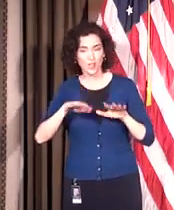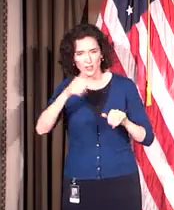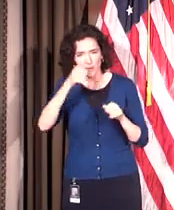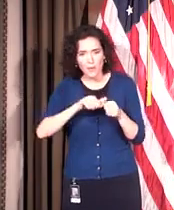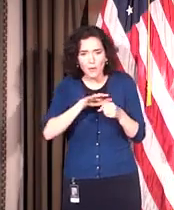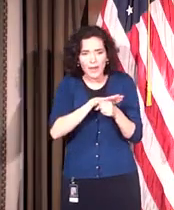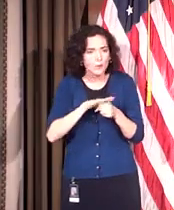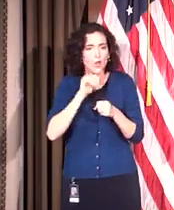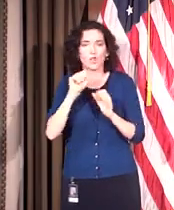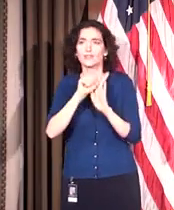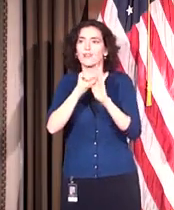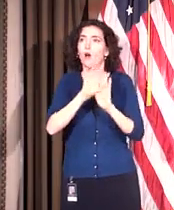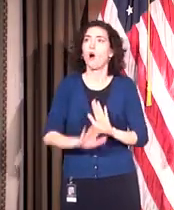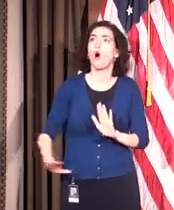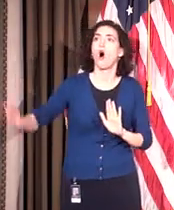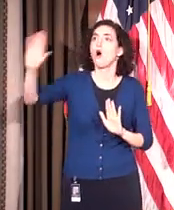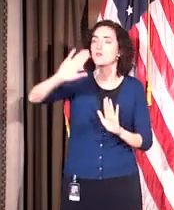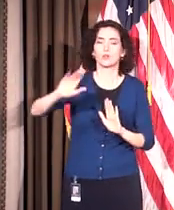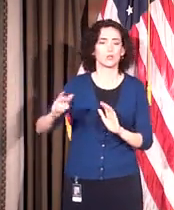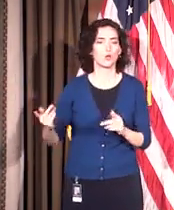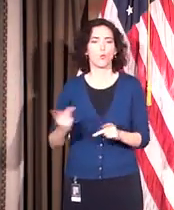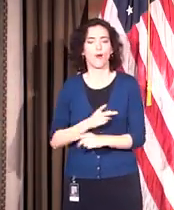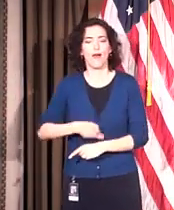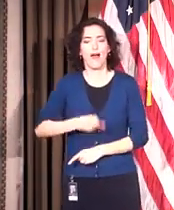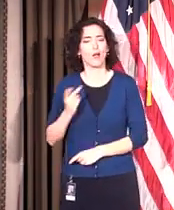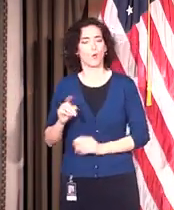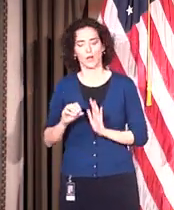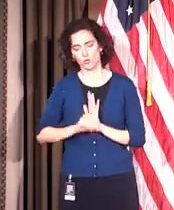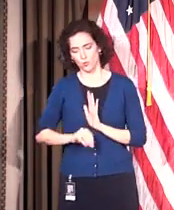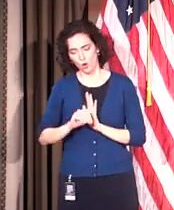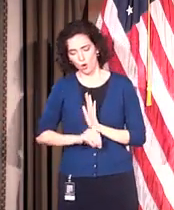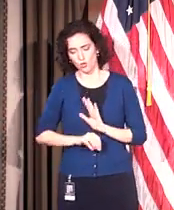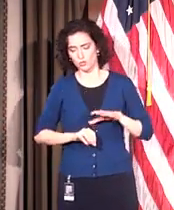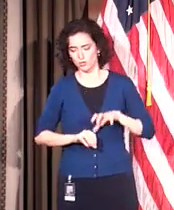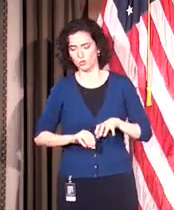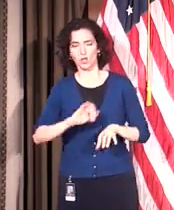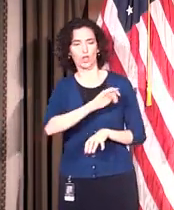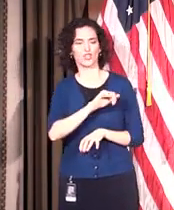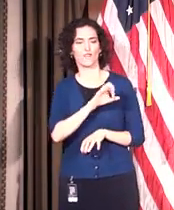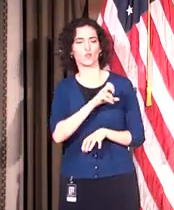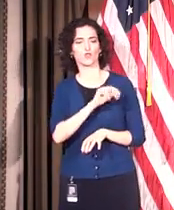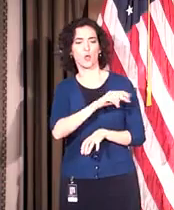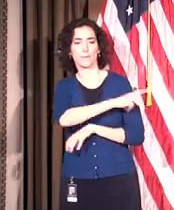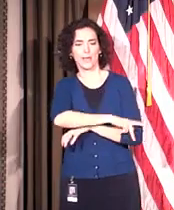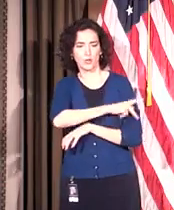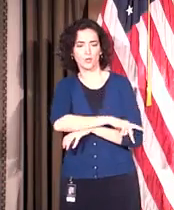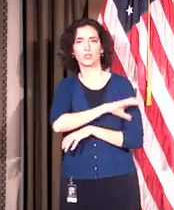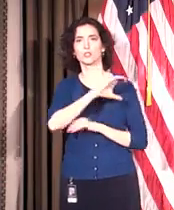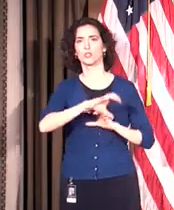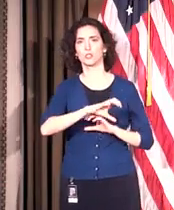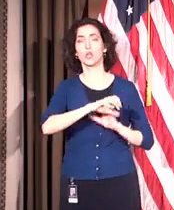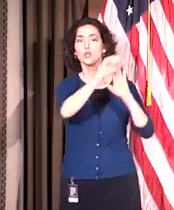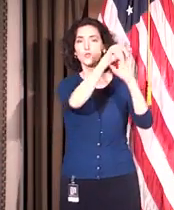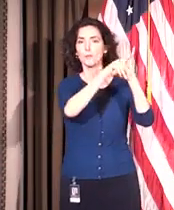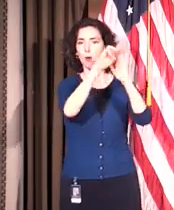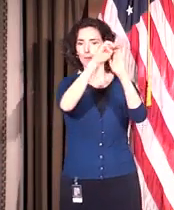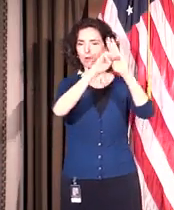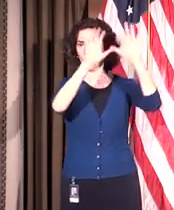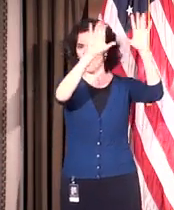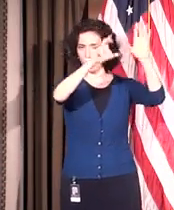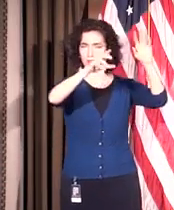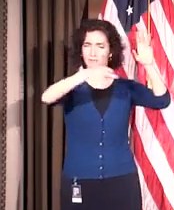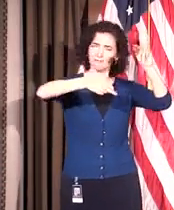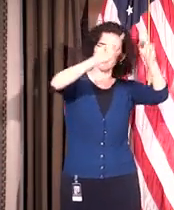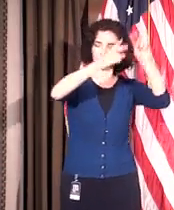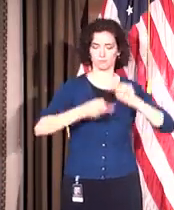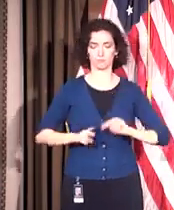remember, it was really pronounced in places like New Orleans and Jefferson Parish and Shreveport and Monroe, but